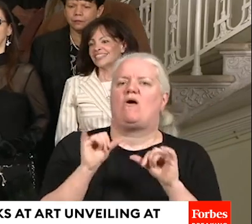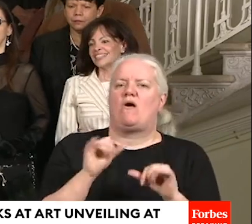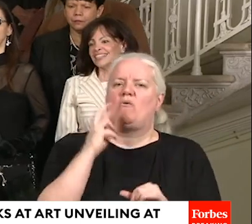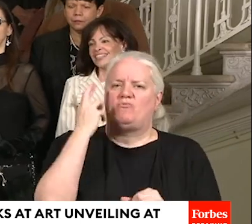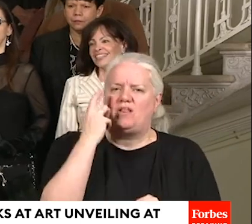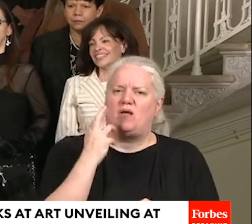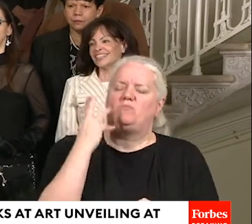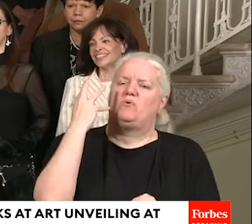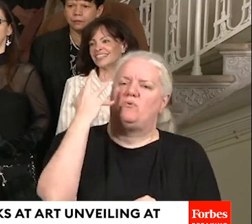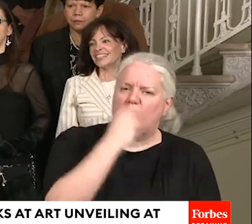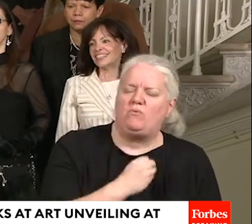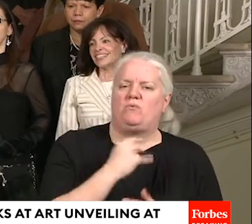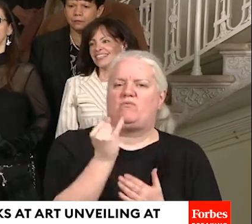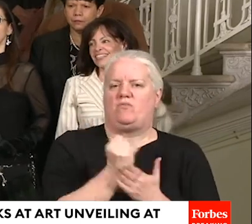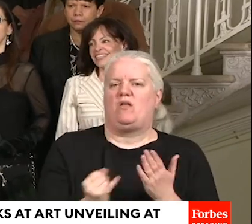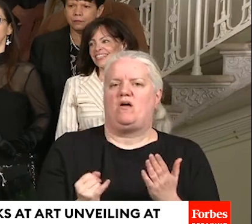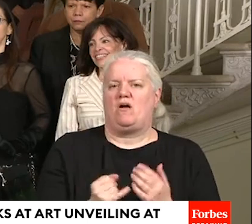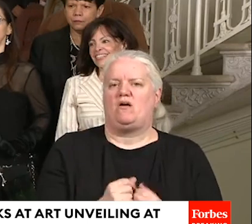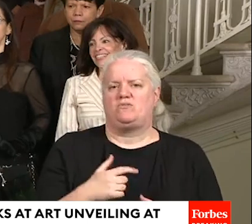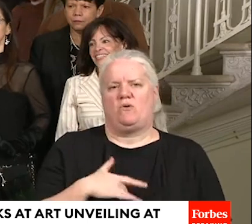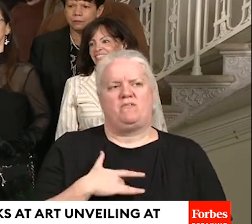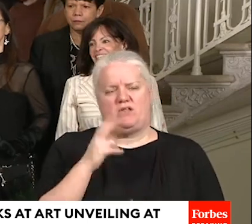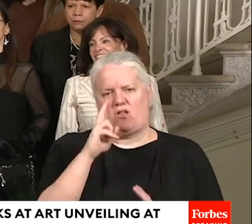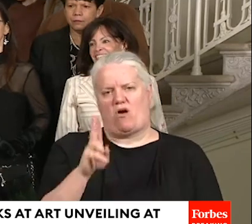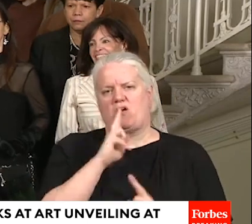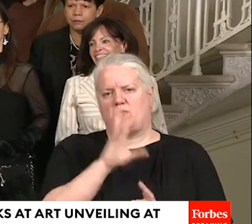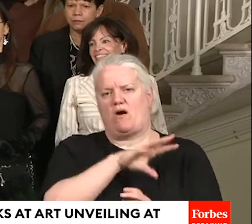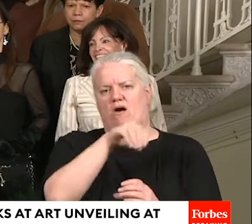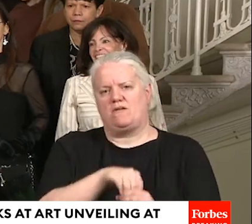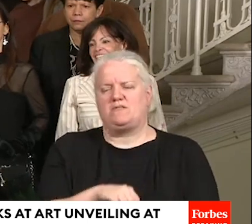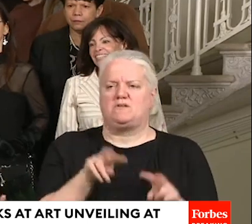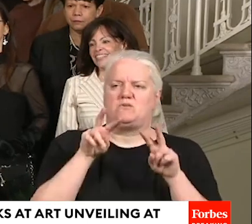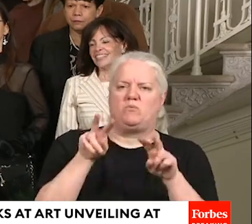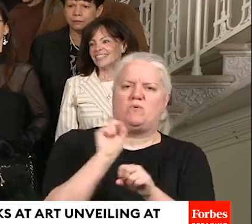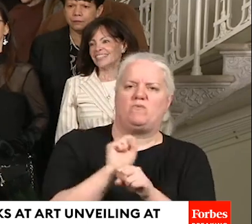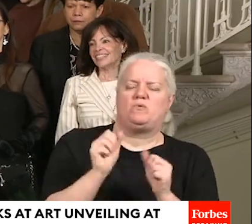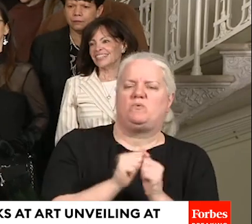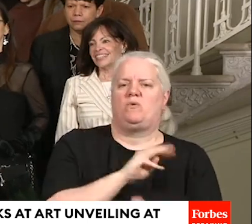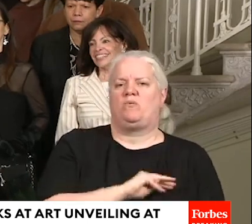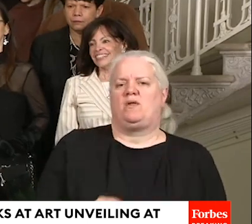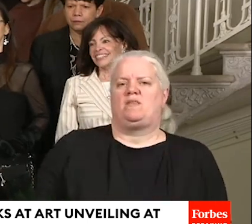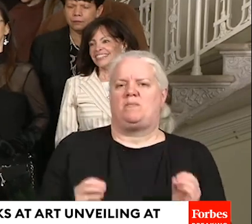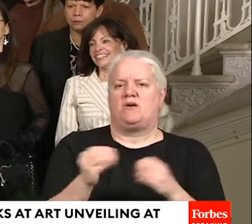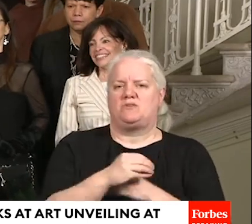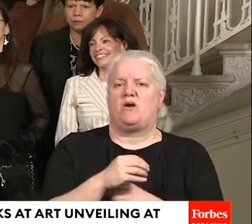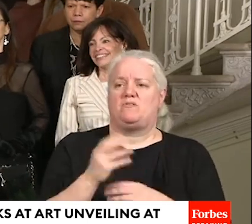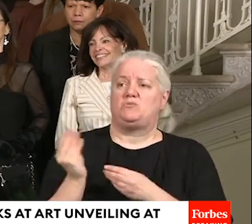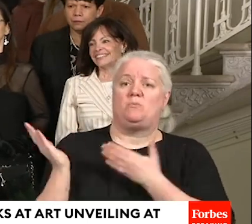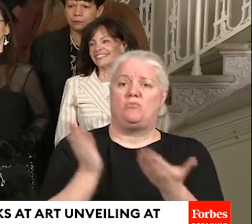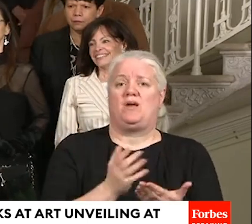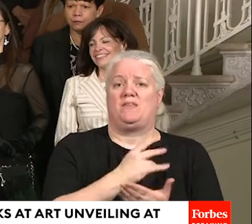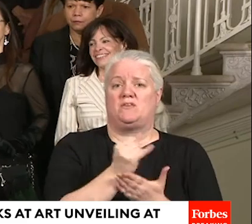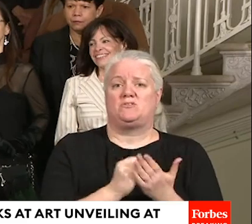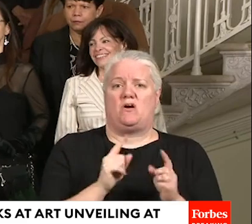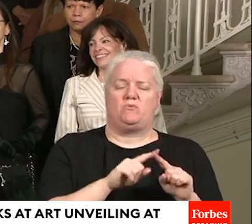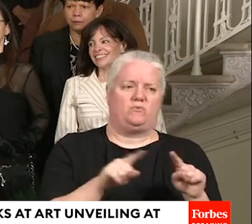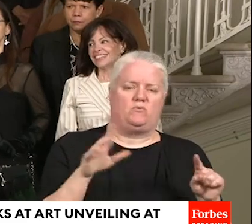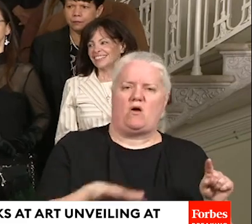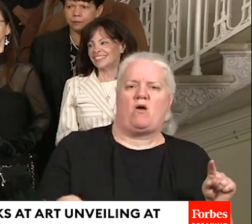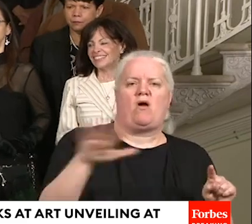an honor to be part of this. We look forward to working with the mayor's office to bring it to every community, and we are happy to